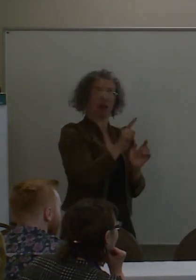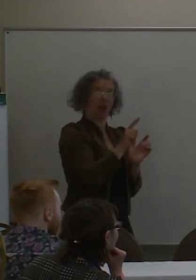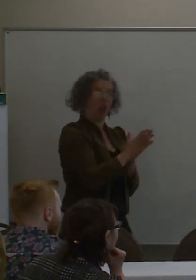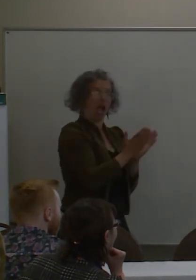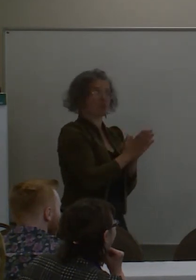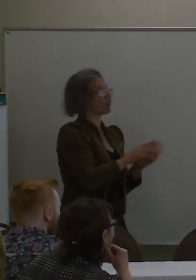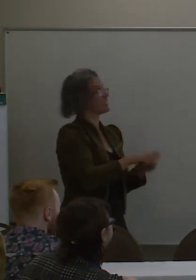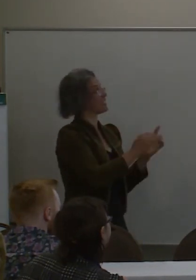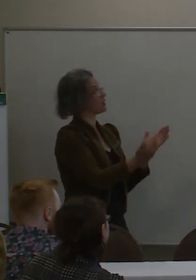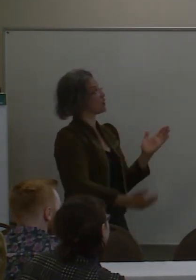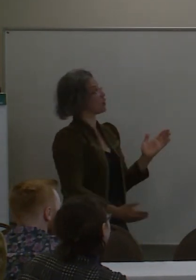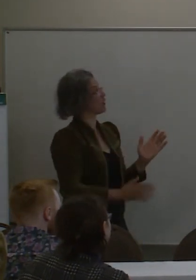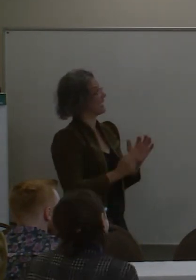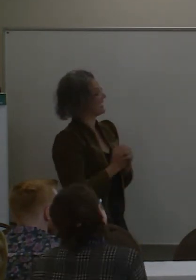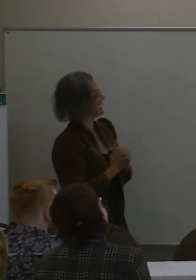moving on.